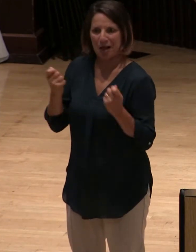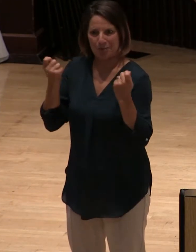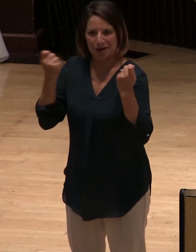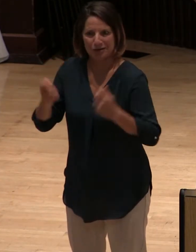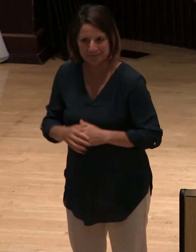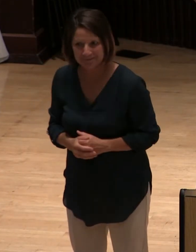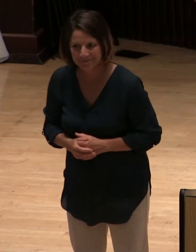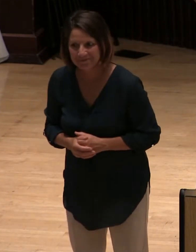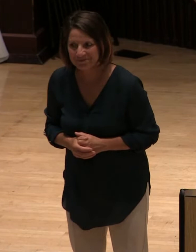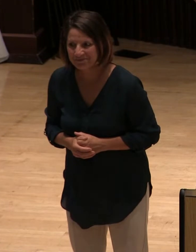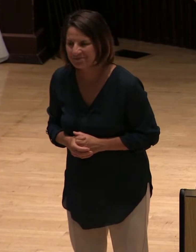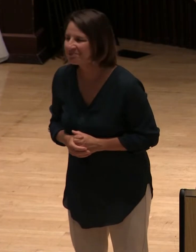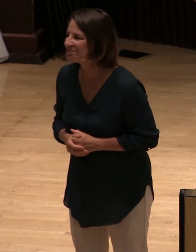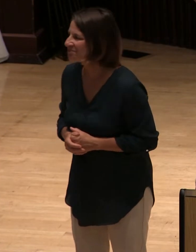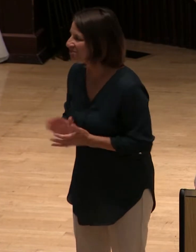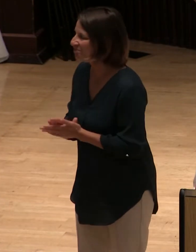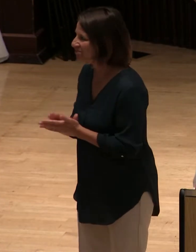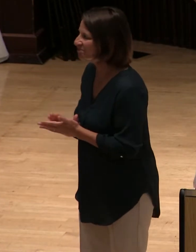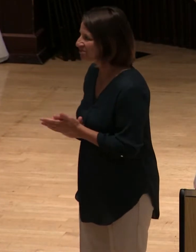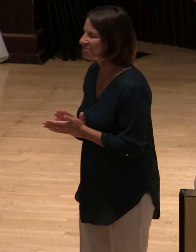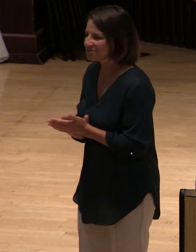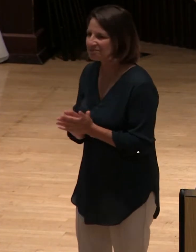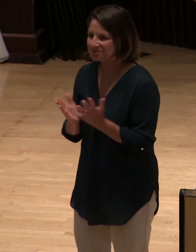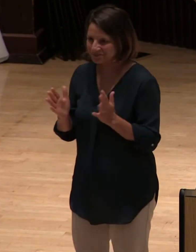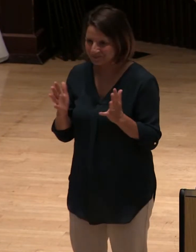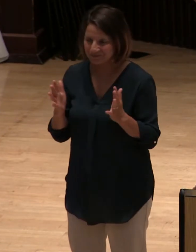That's great, isn't it? Yeah.